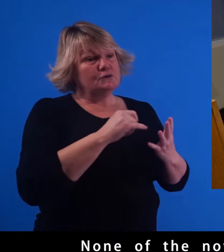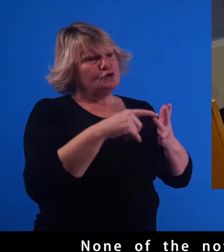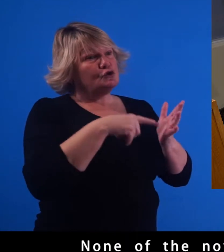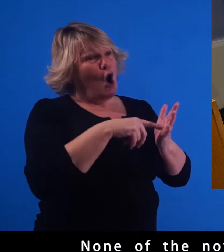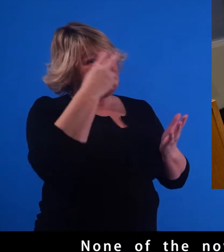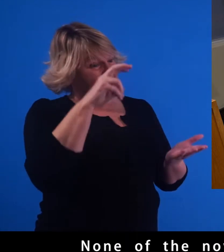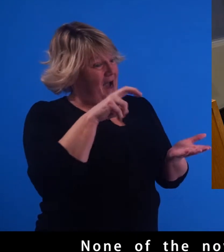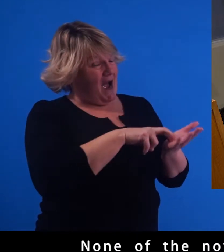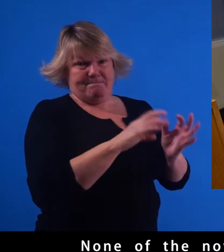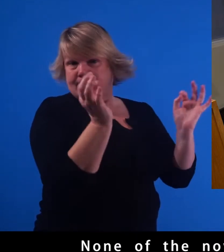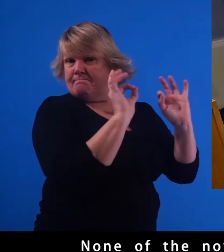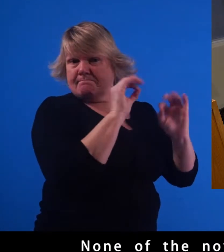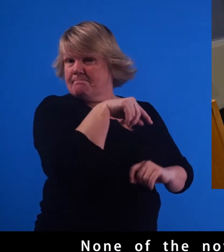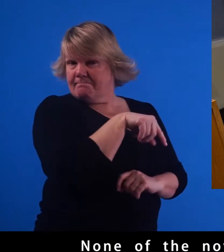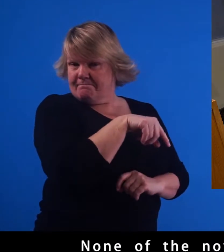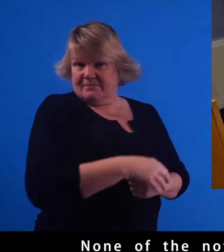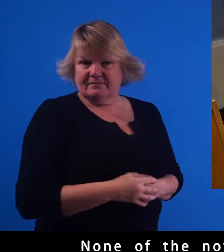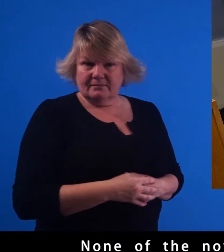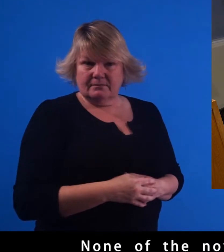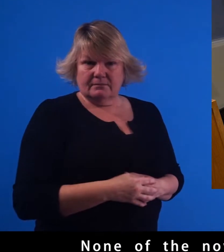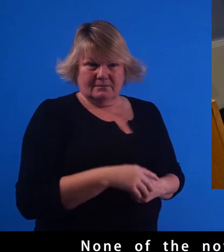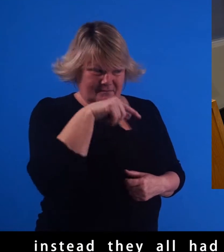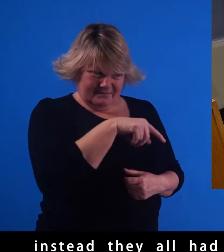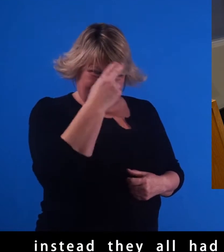None of the novels bore Scott's name.